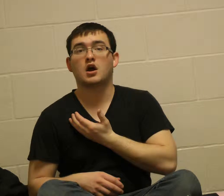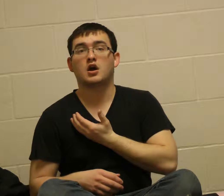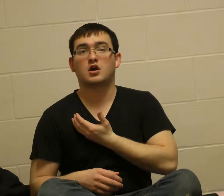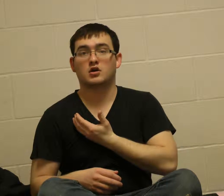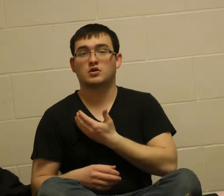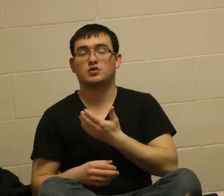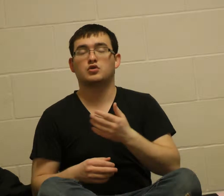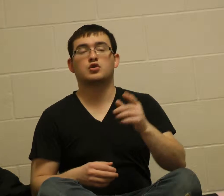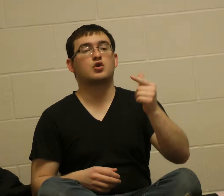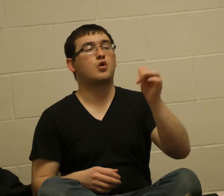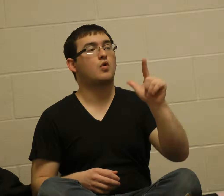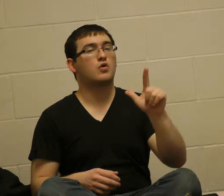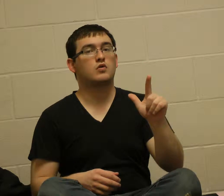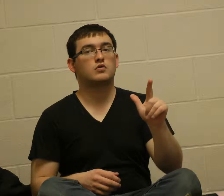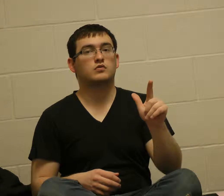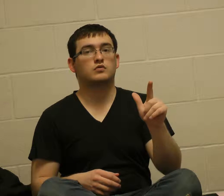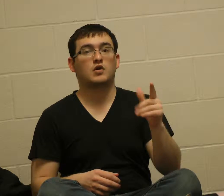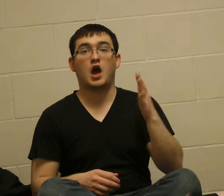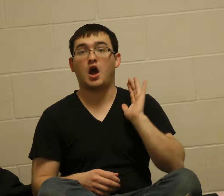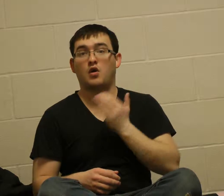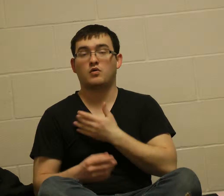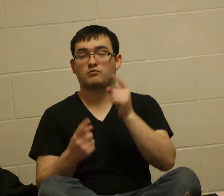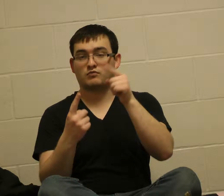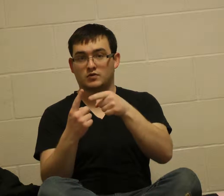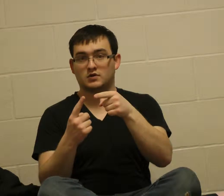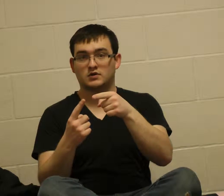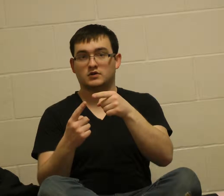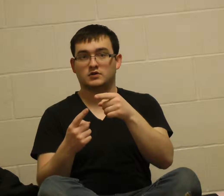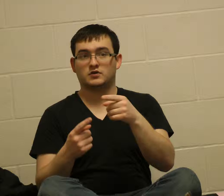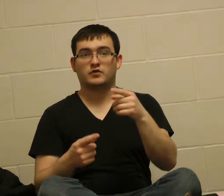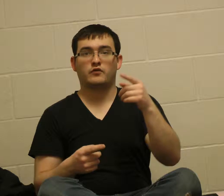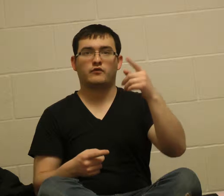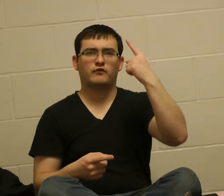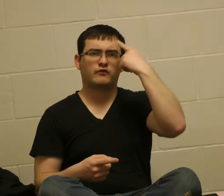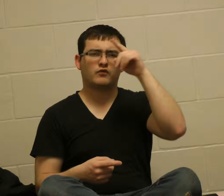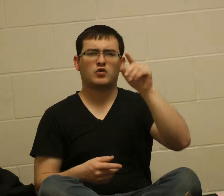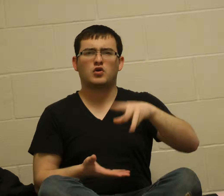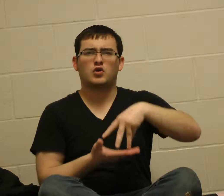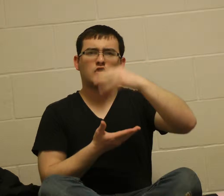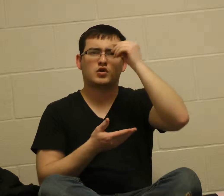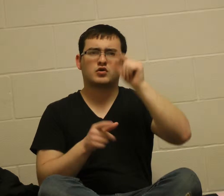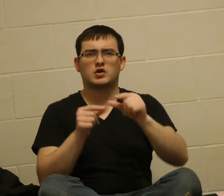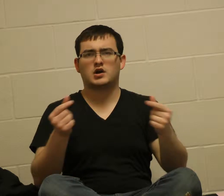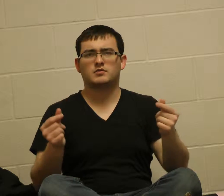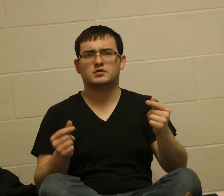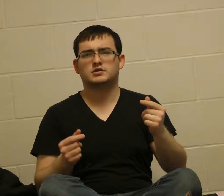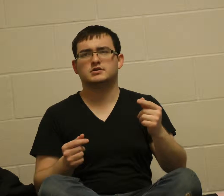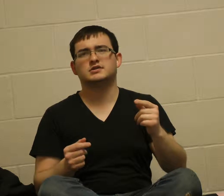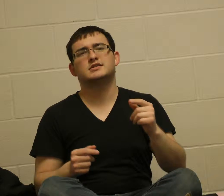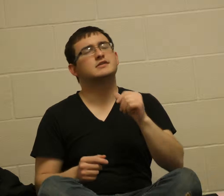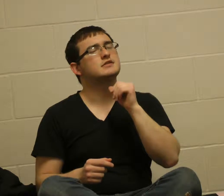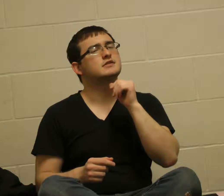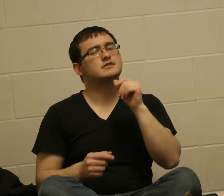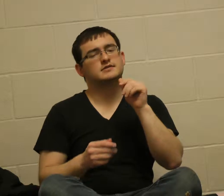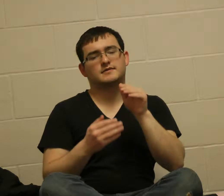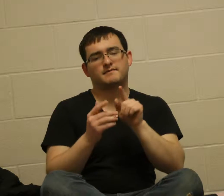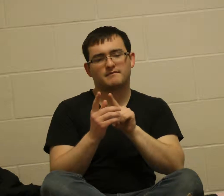myths and to really have you look at grammar as being not only really useful but enjoyable to learn as well. So there's just a